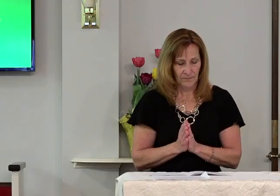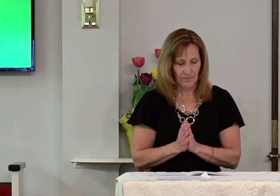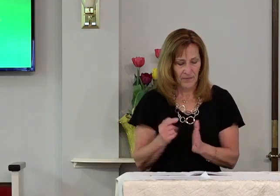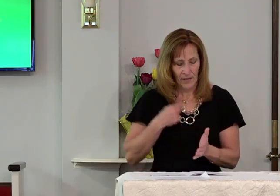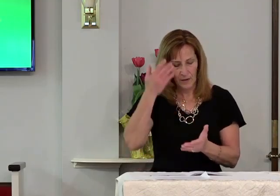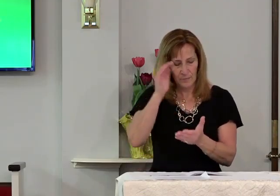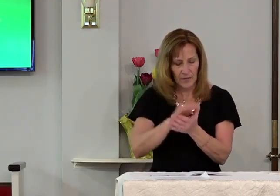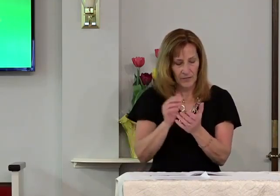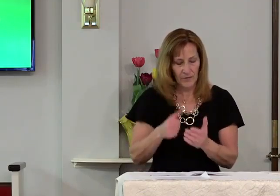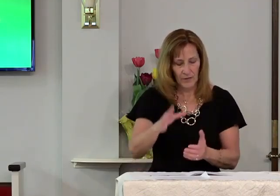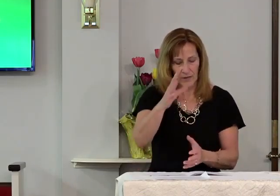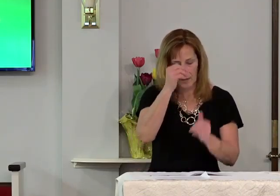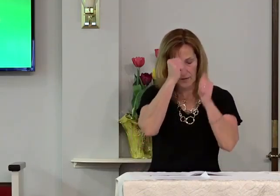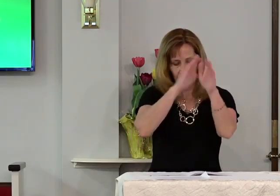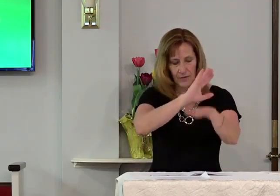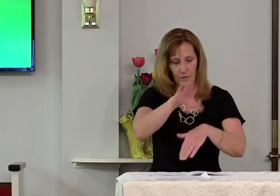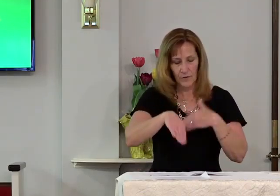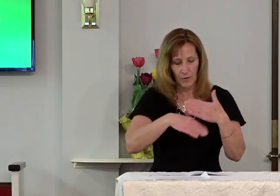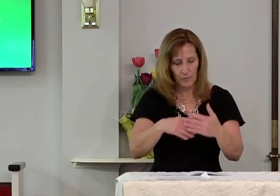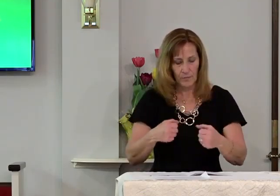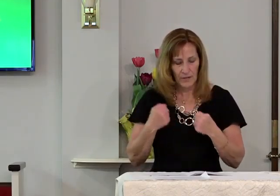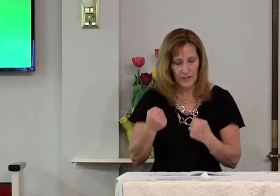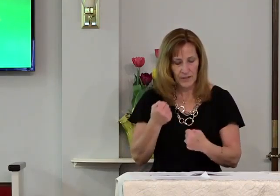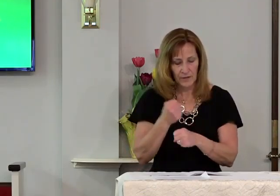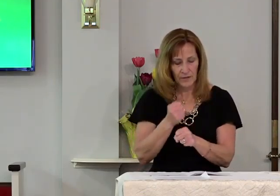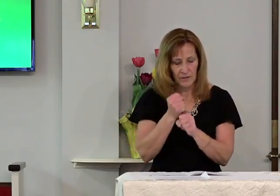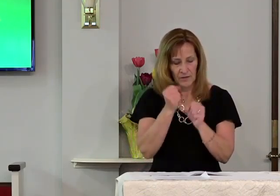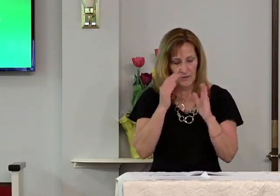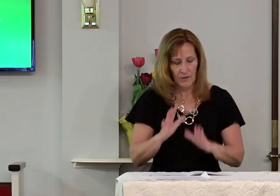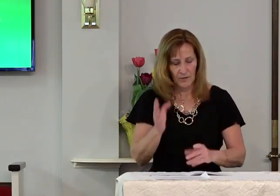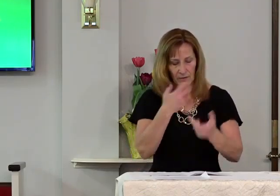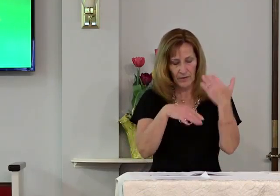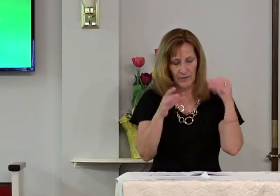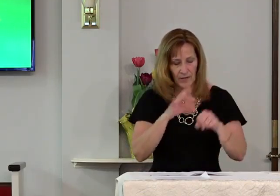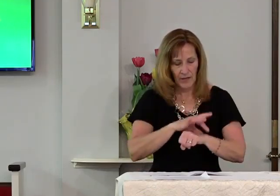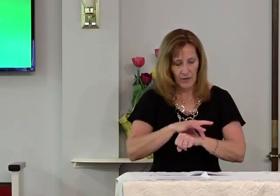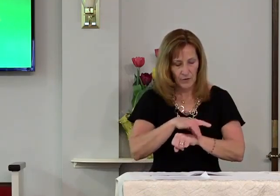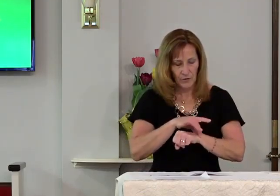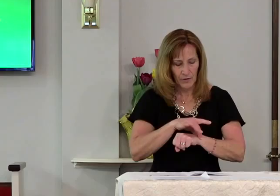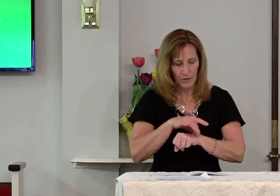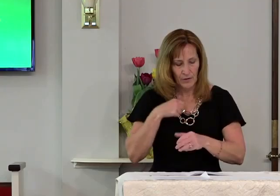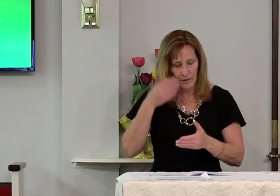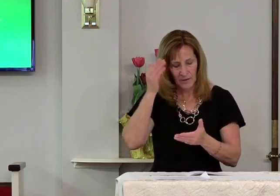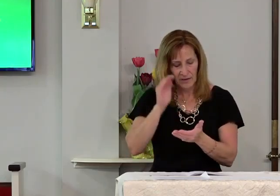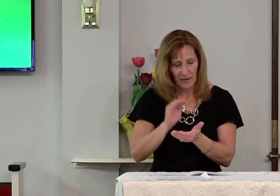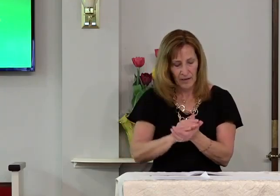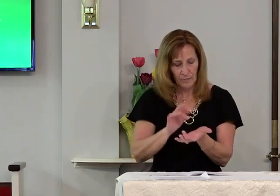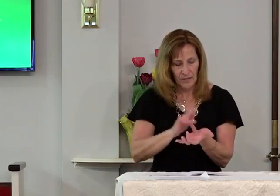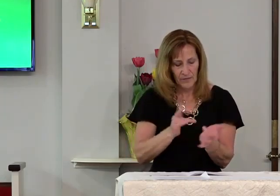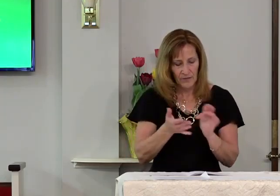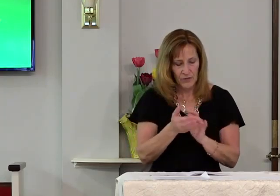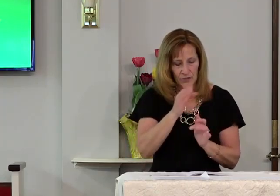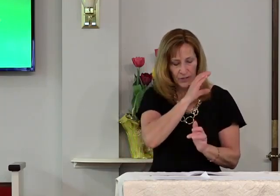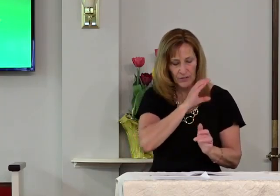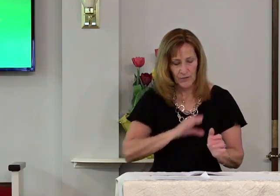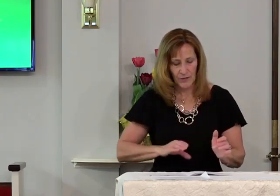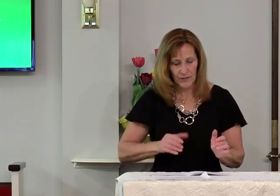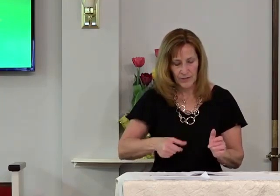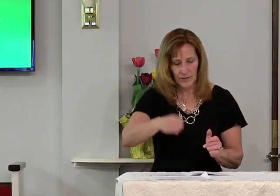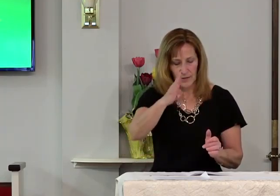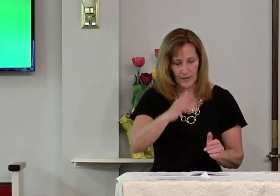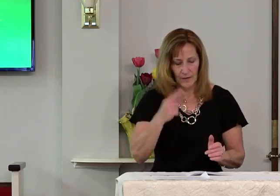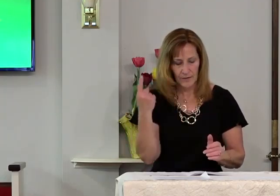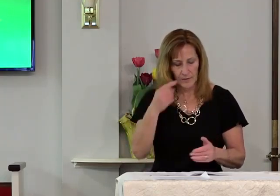i believe in god the father almighty creator of heaven and earth i believe in jesus